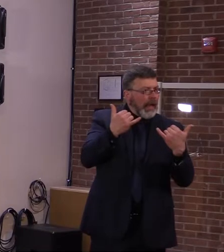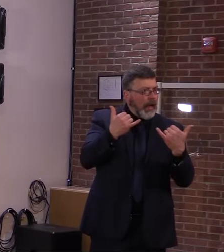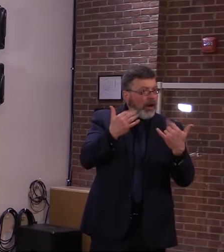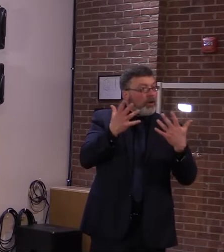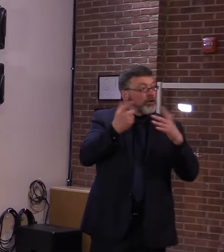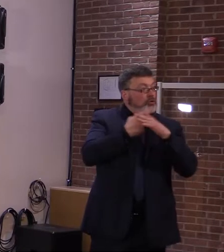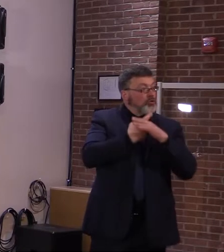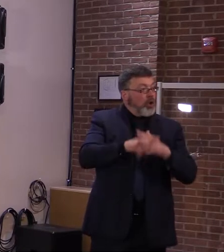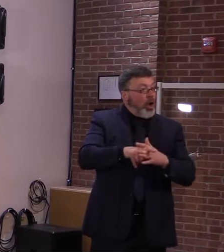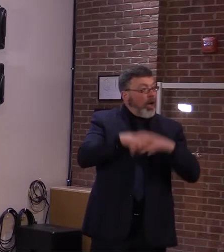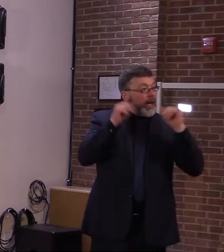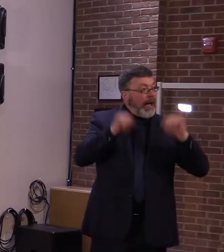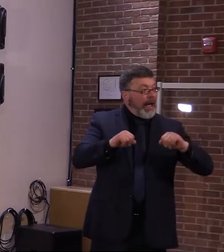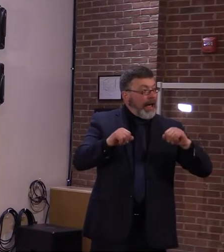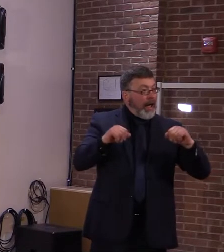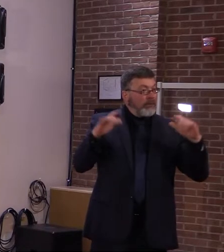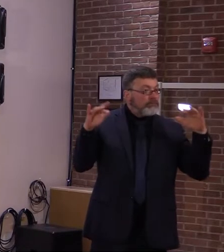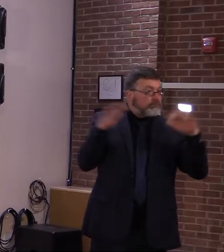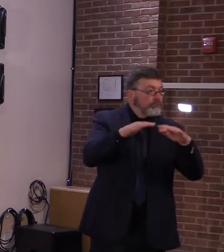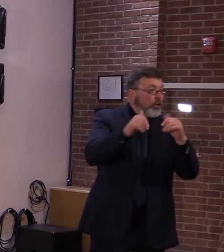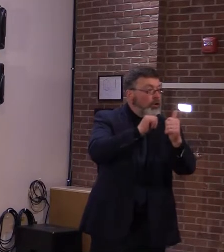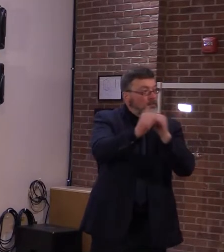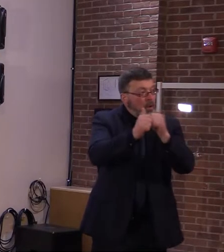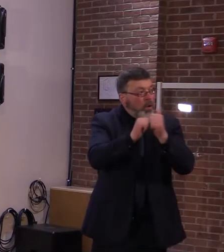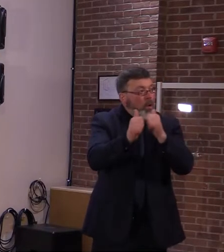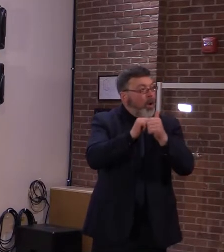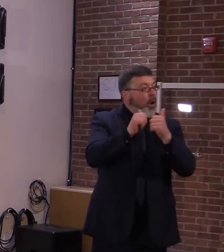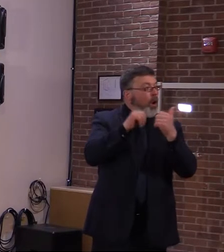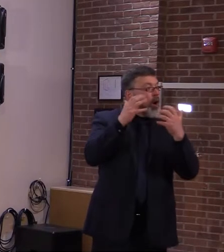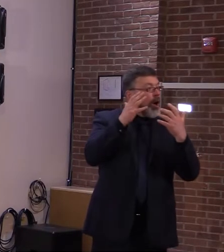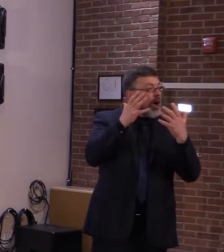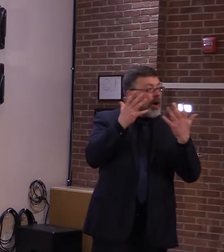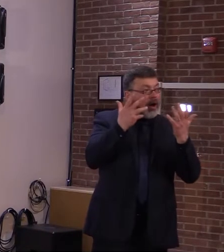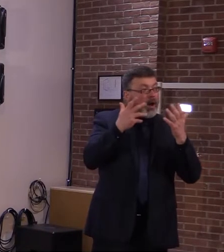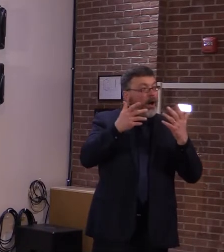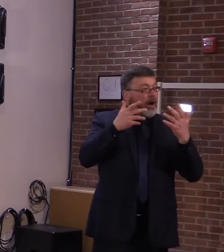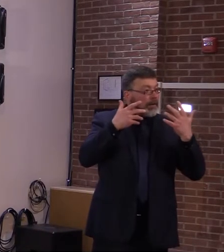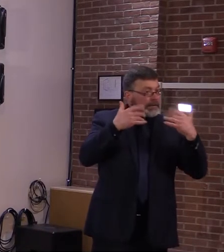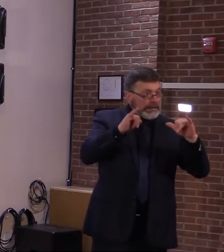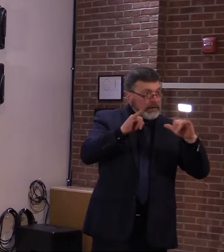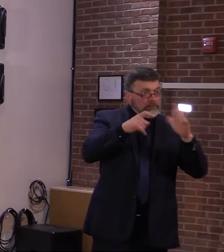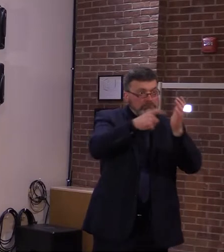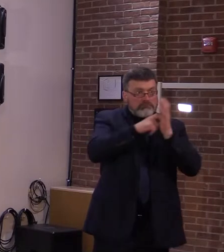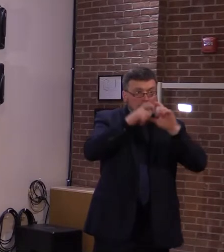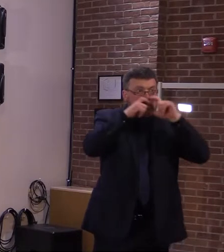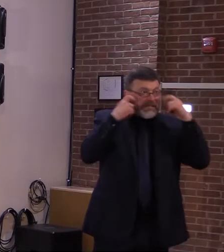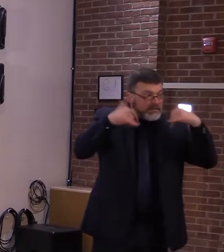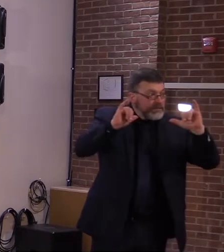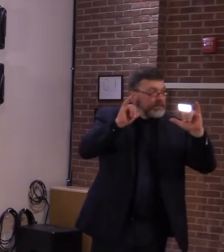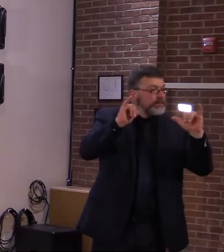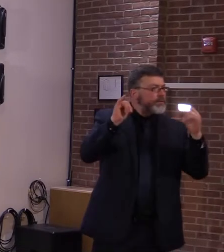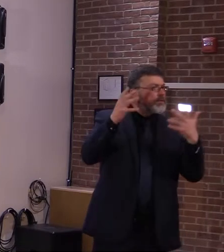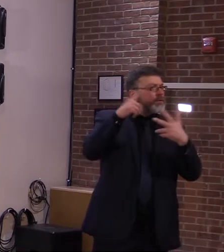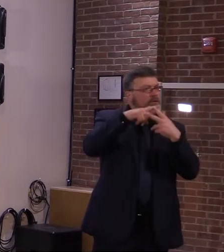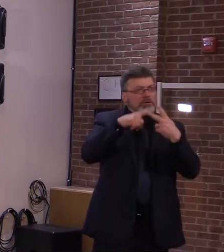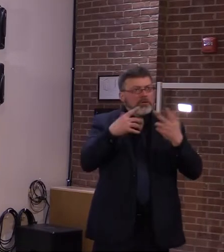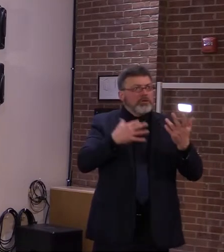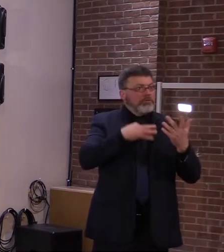such? Are we looking at changing that guidance a little bit? Or I think I mentioned that either on Tuesday or last week that we are